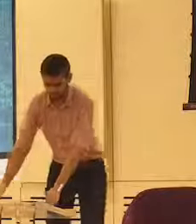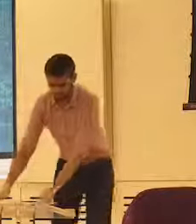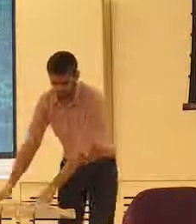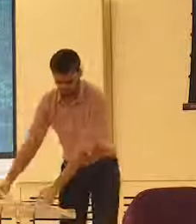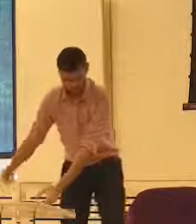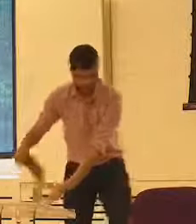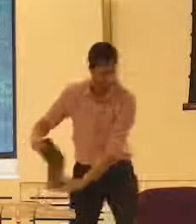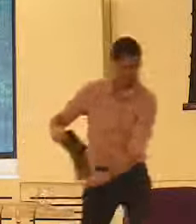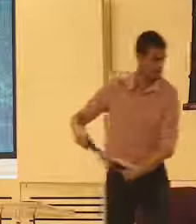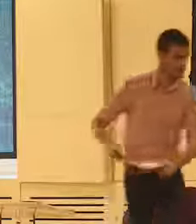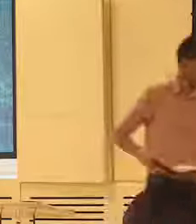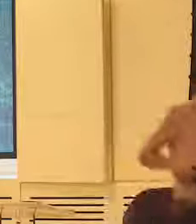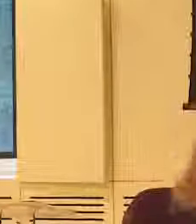my question.